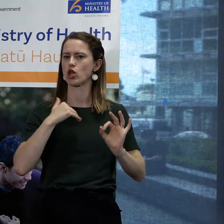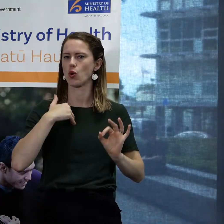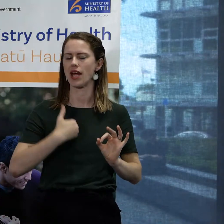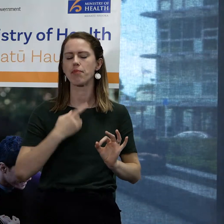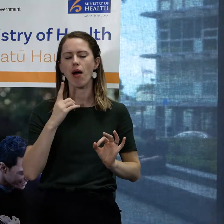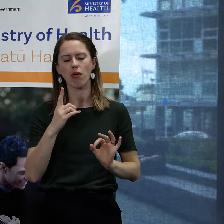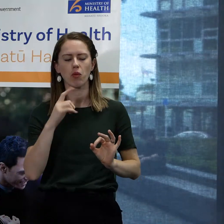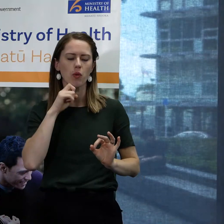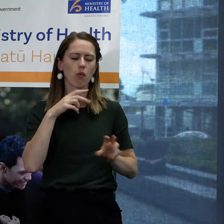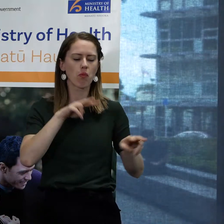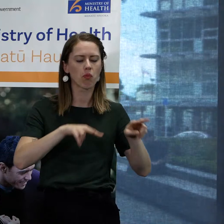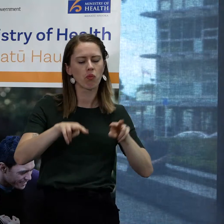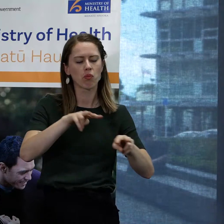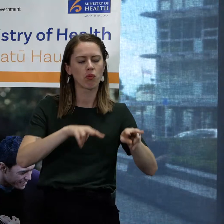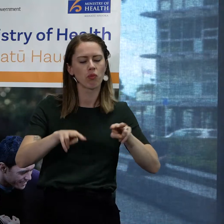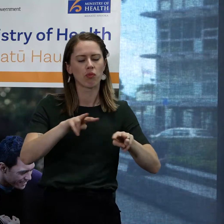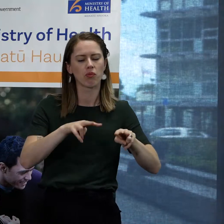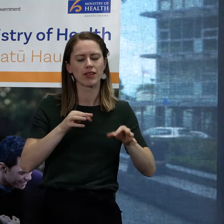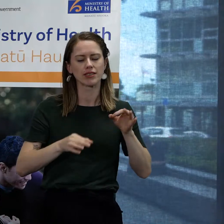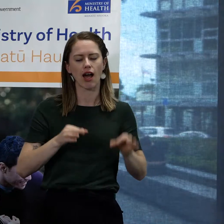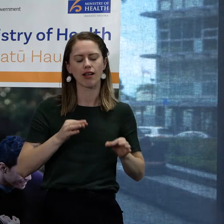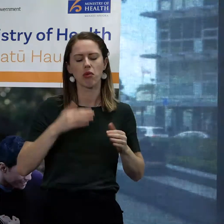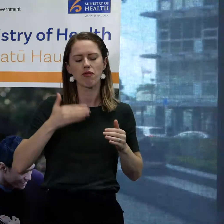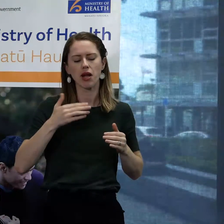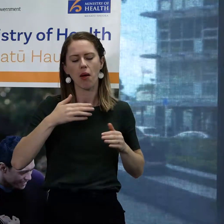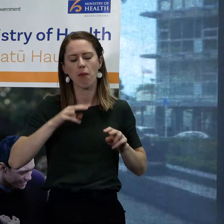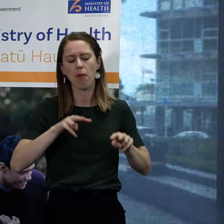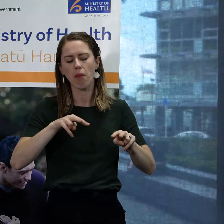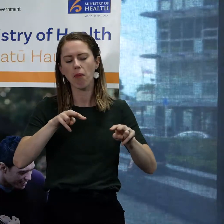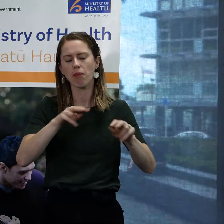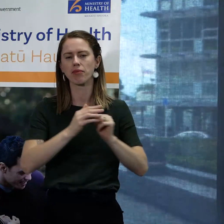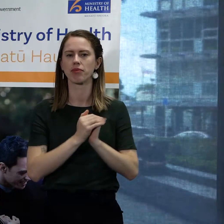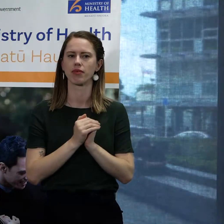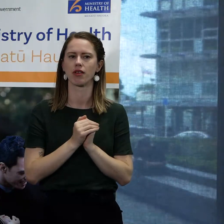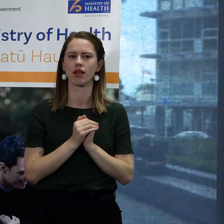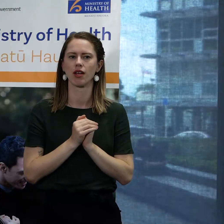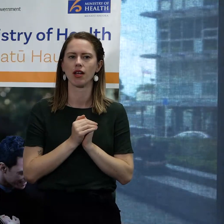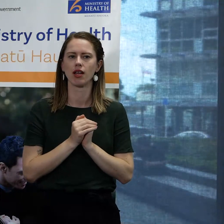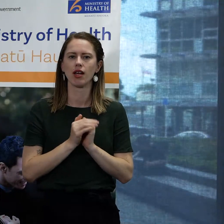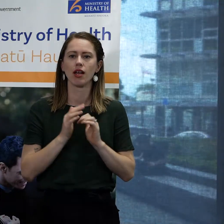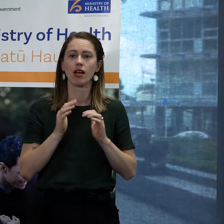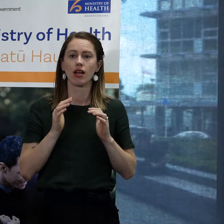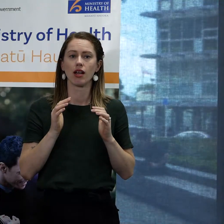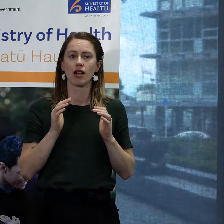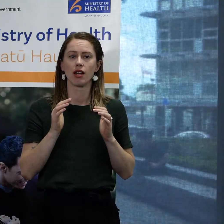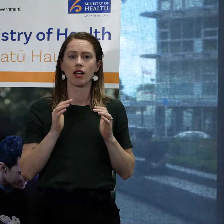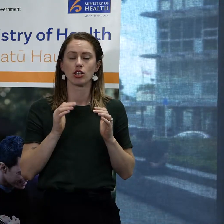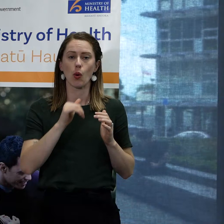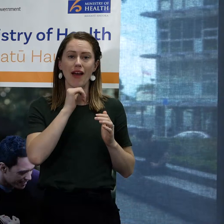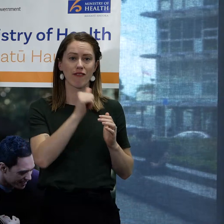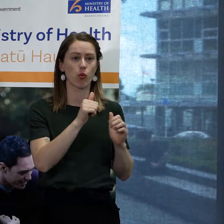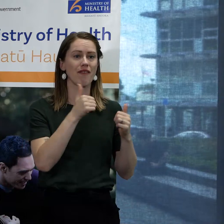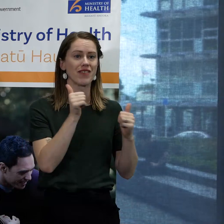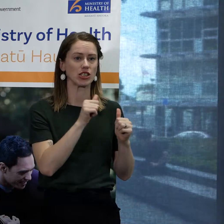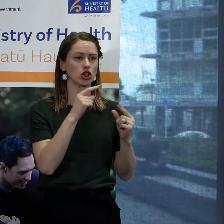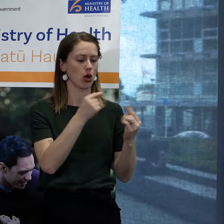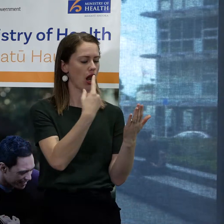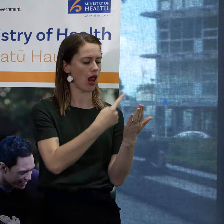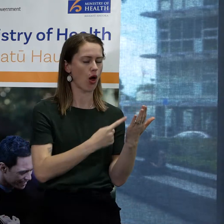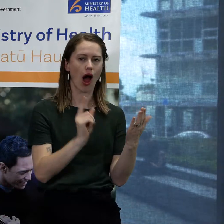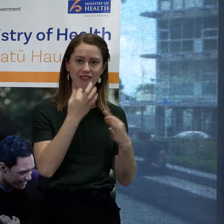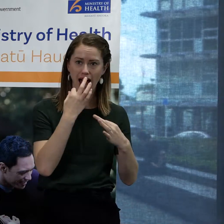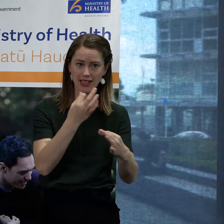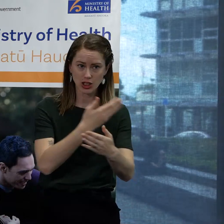course we will be reviewing that on a daily basis. What I would say, of course, is if we do these other things, including the things I've